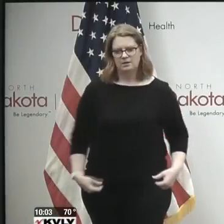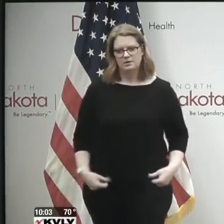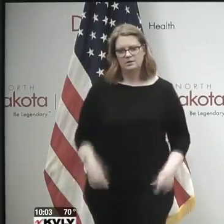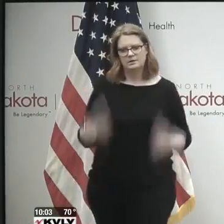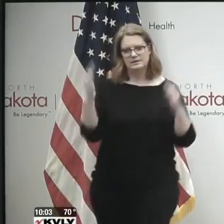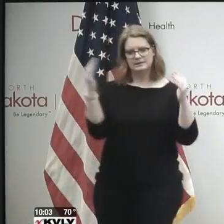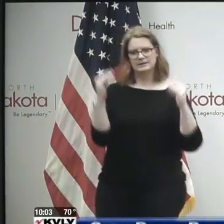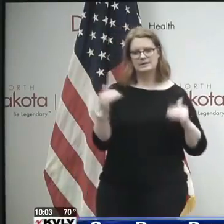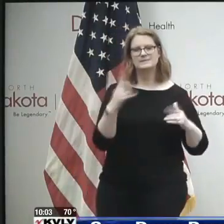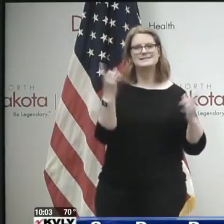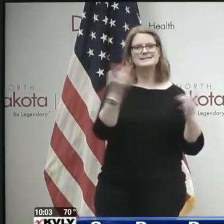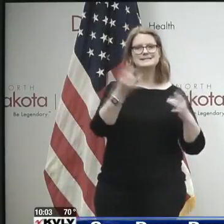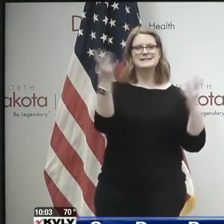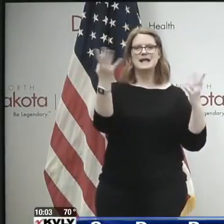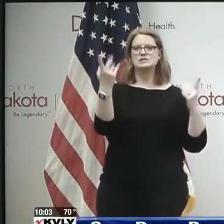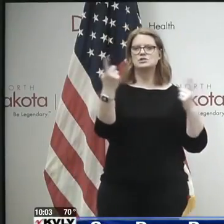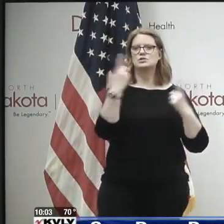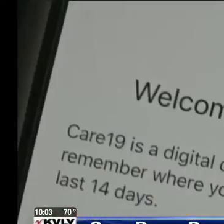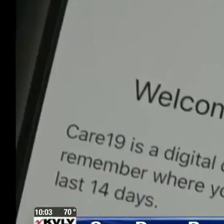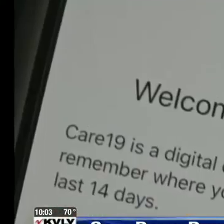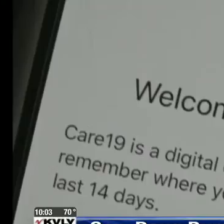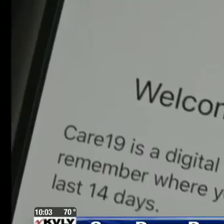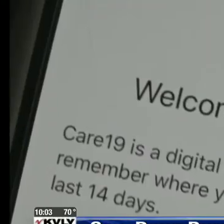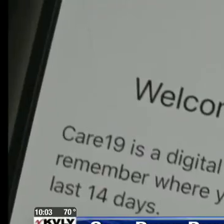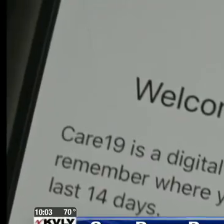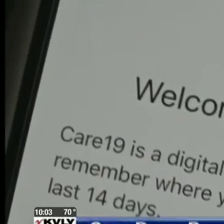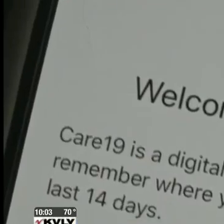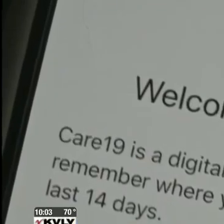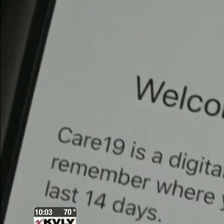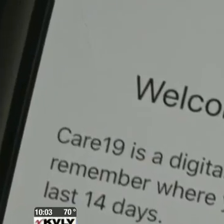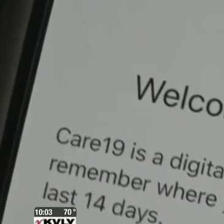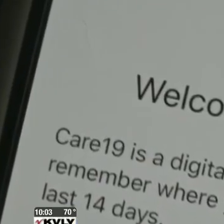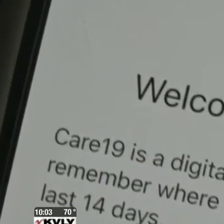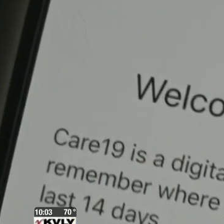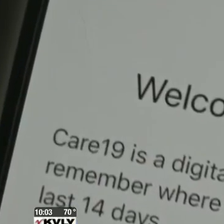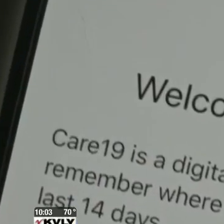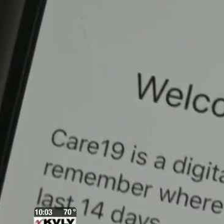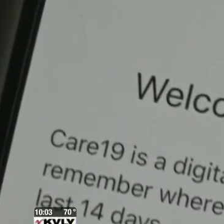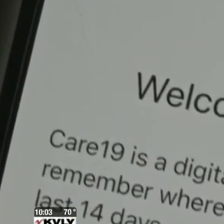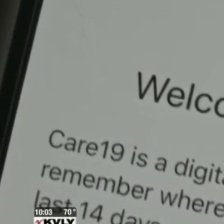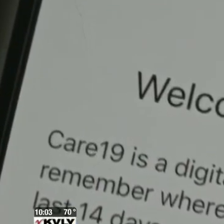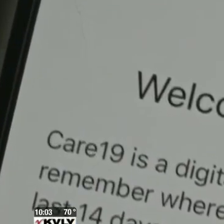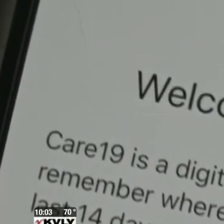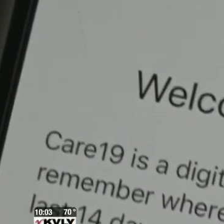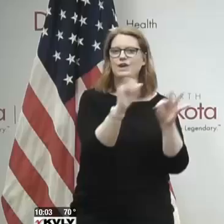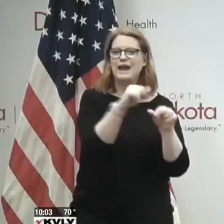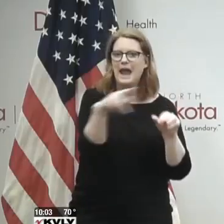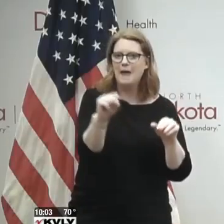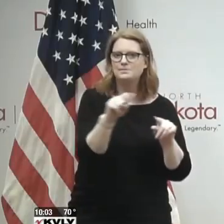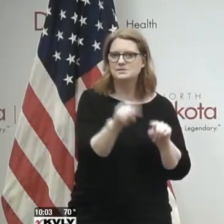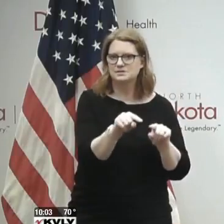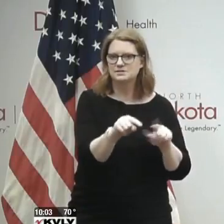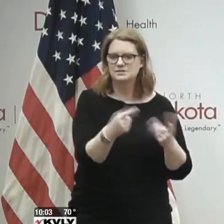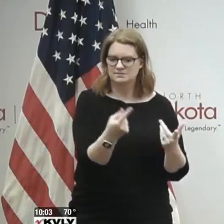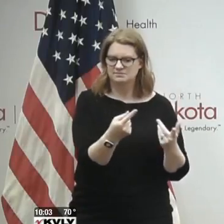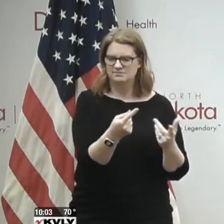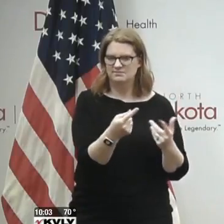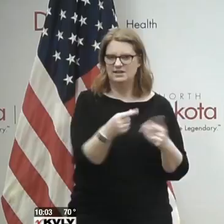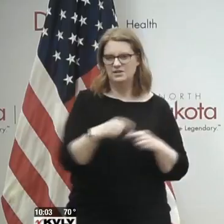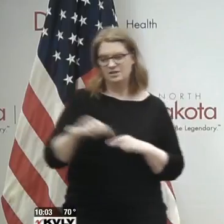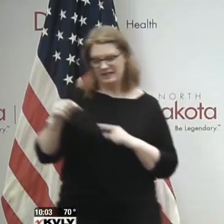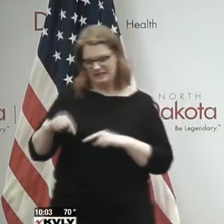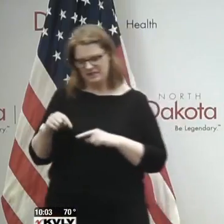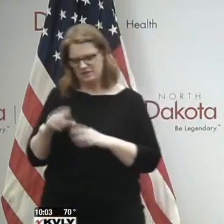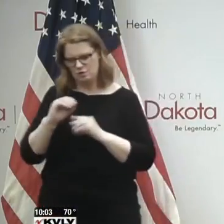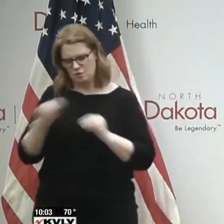Governor Doug Burgum responded swiftly to the criticisms of the CARE 19 app. I'm smiling because it's unusual that the app that has no